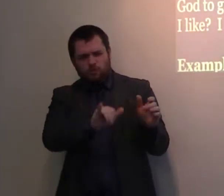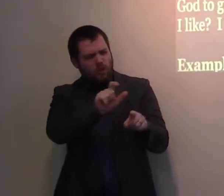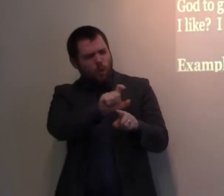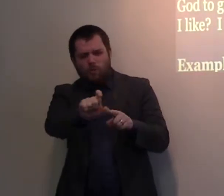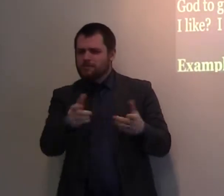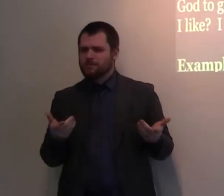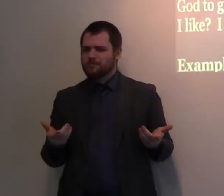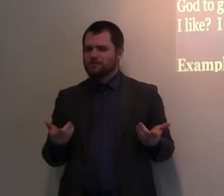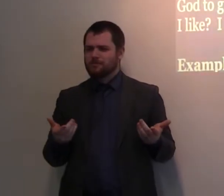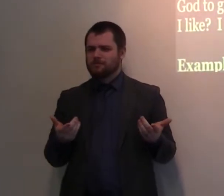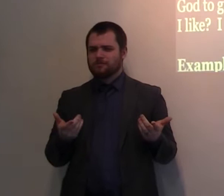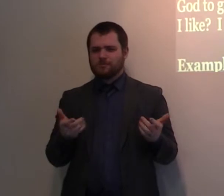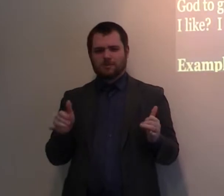Which university should I go to?